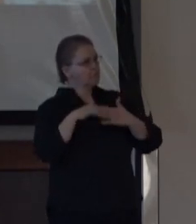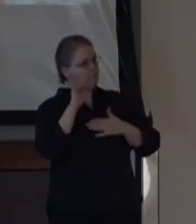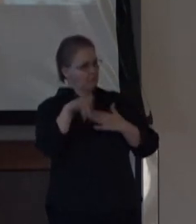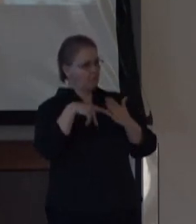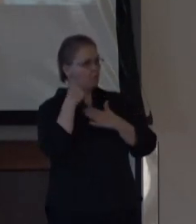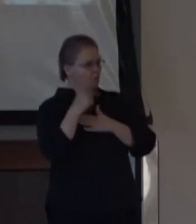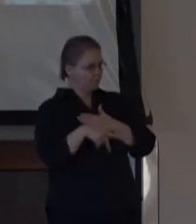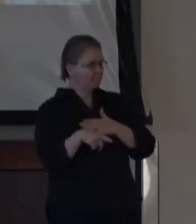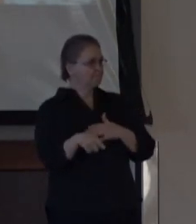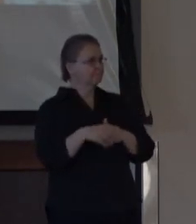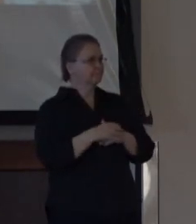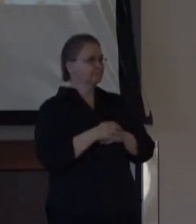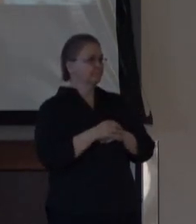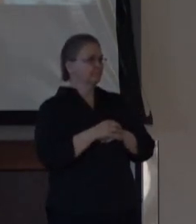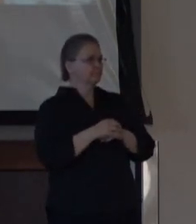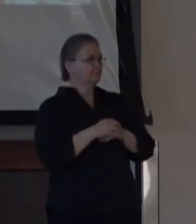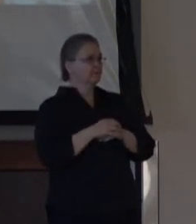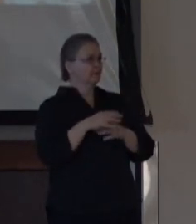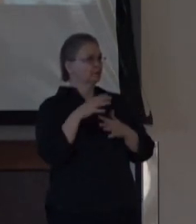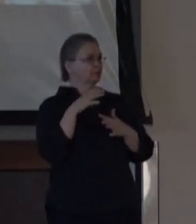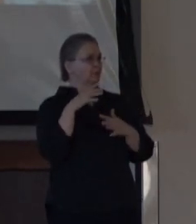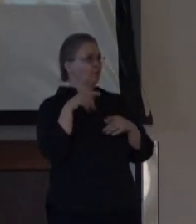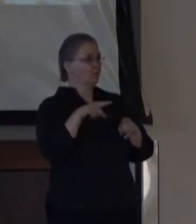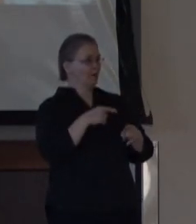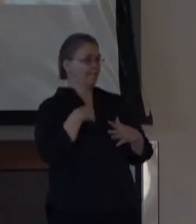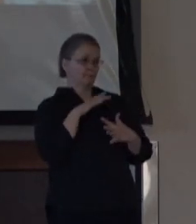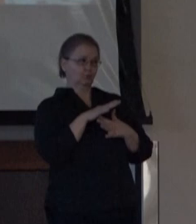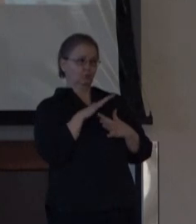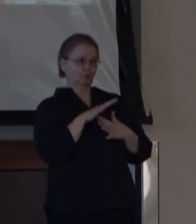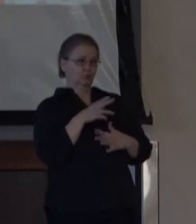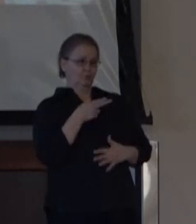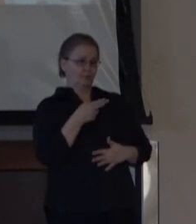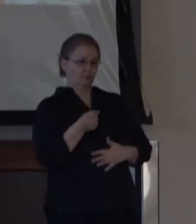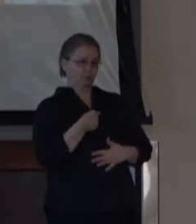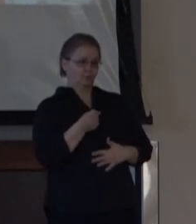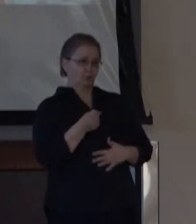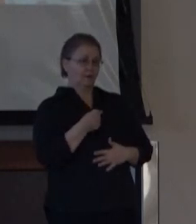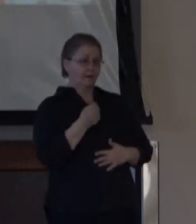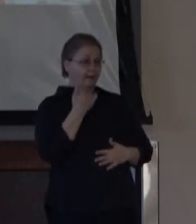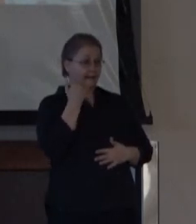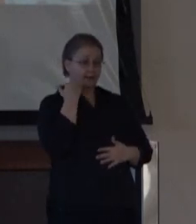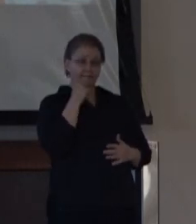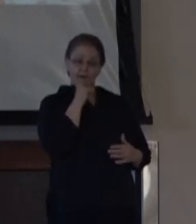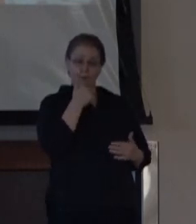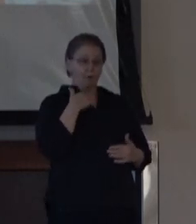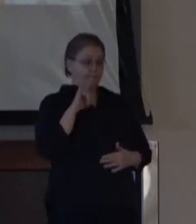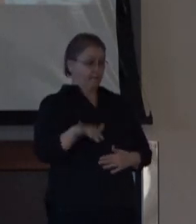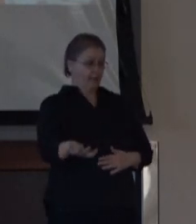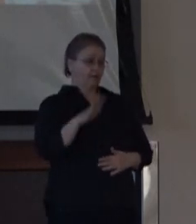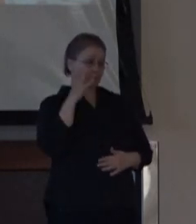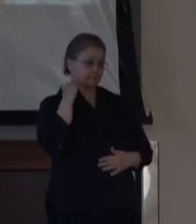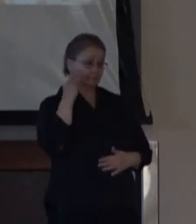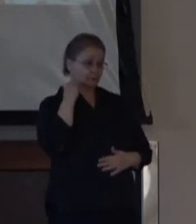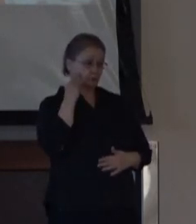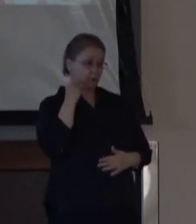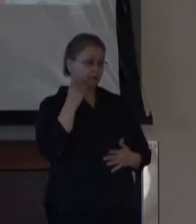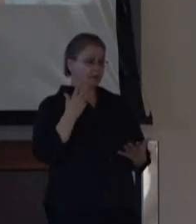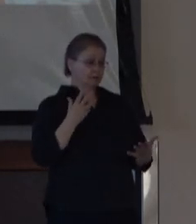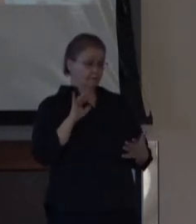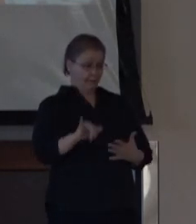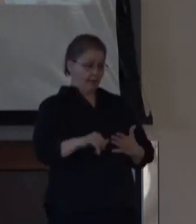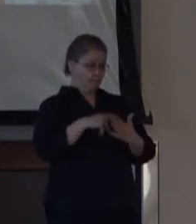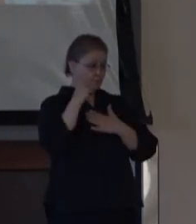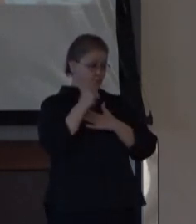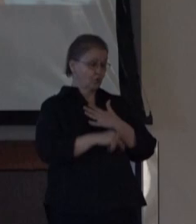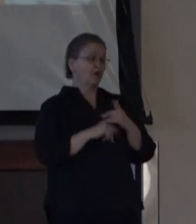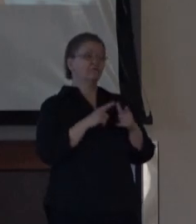assistant program as a junior in high school, and if it weren't for that experience that I got in high school and that